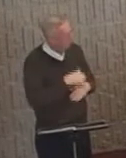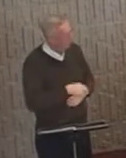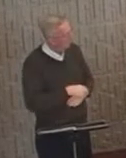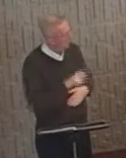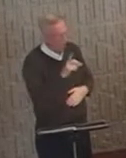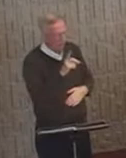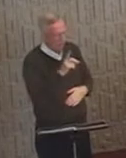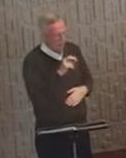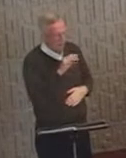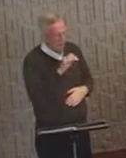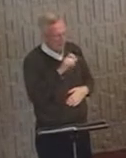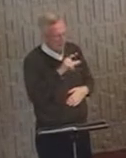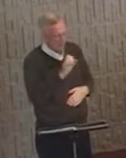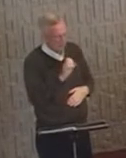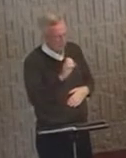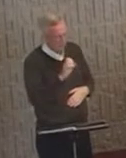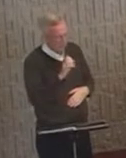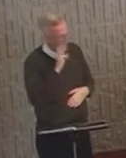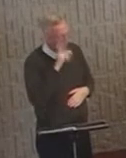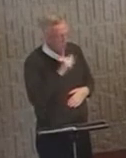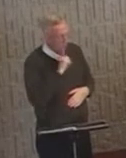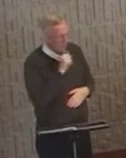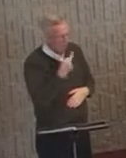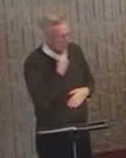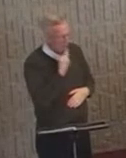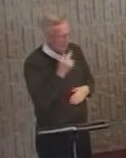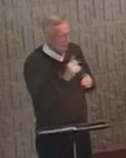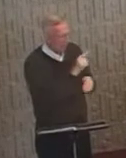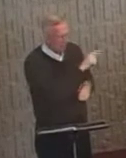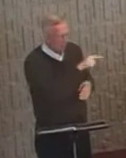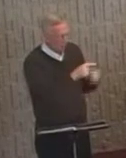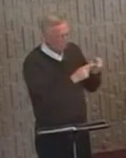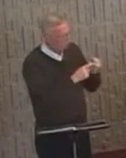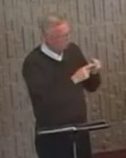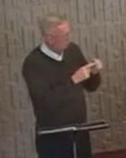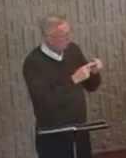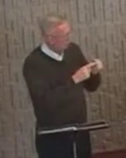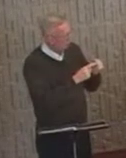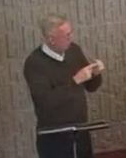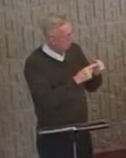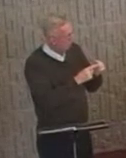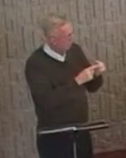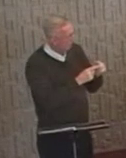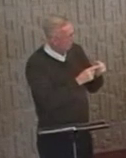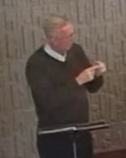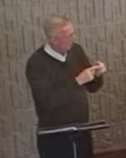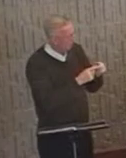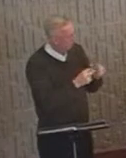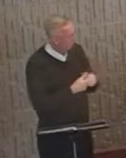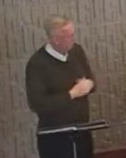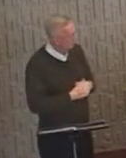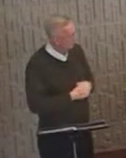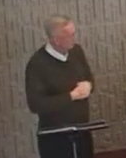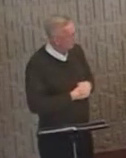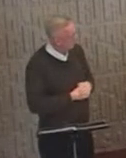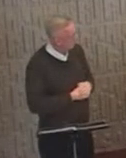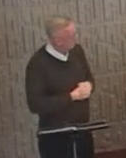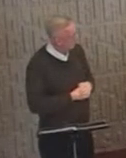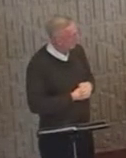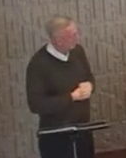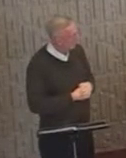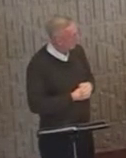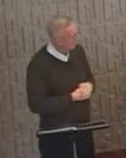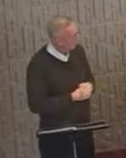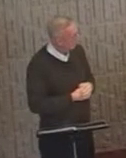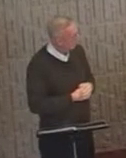Darnielle Barton won't be saying those words, it might have been, because he not only went out on a limb, he also